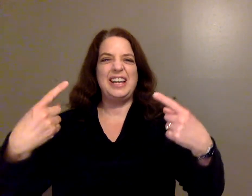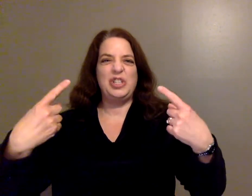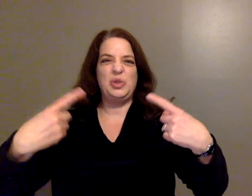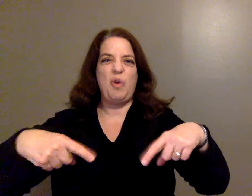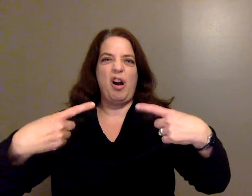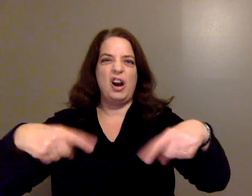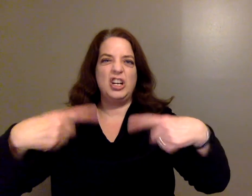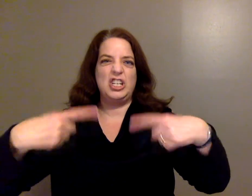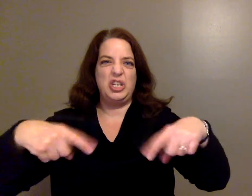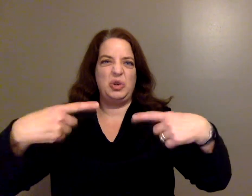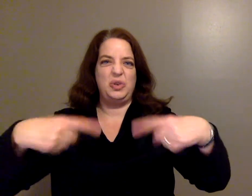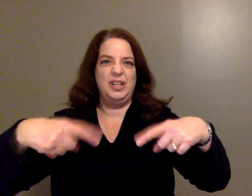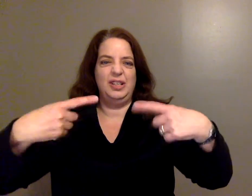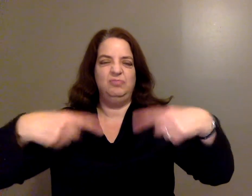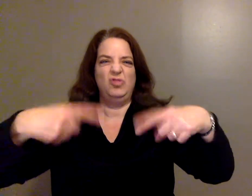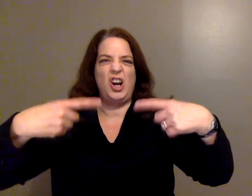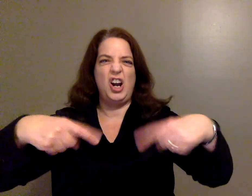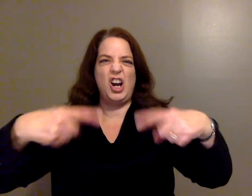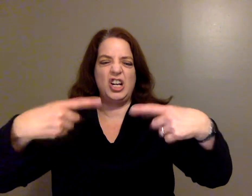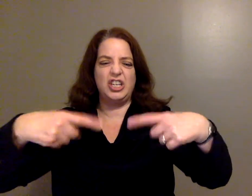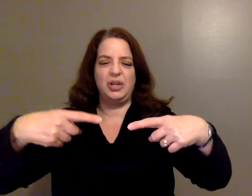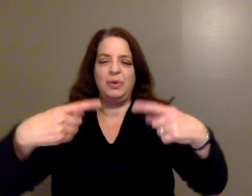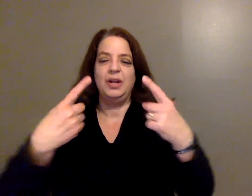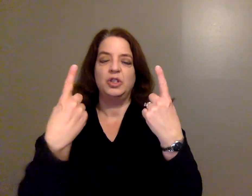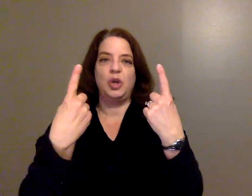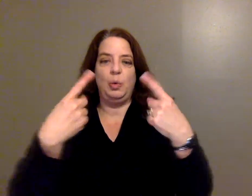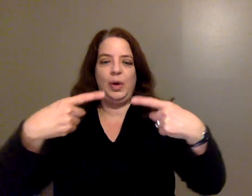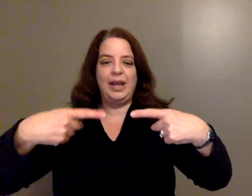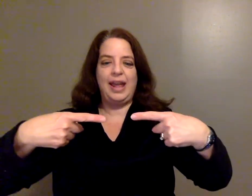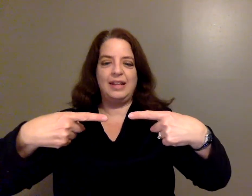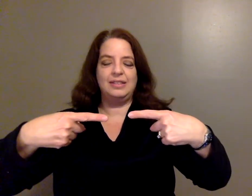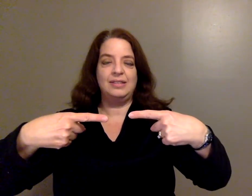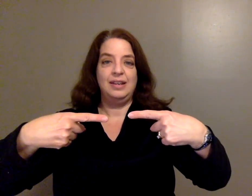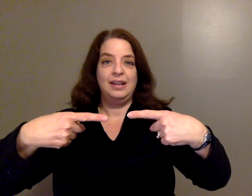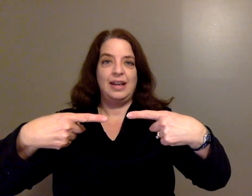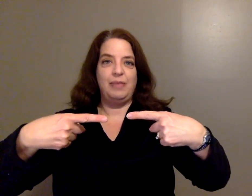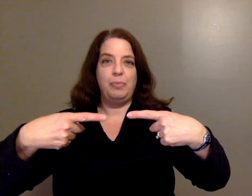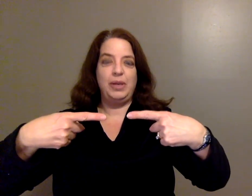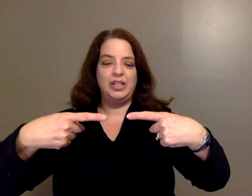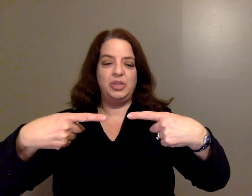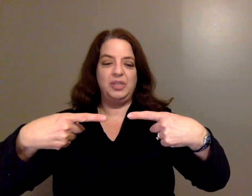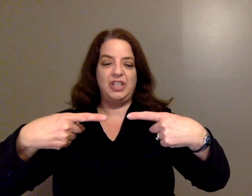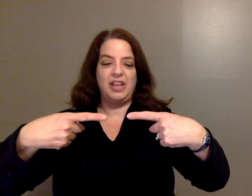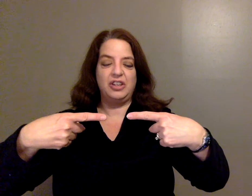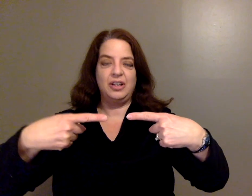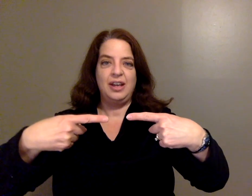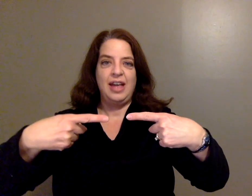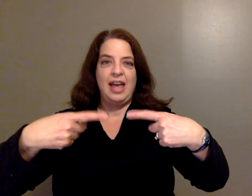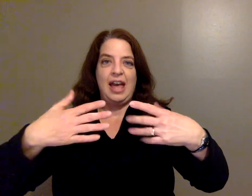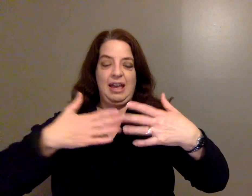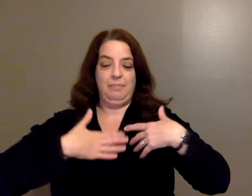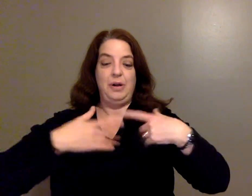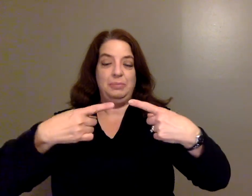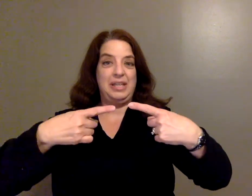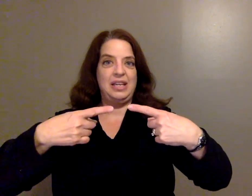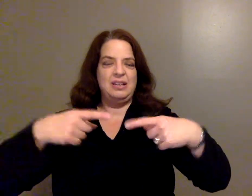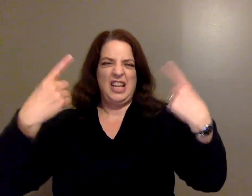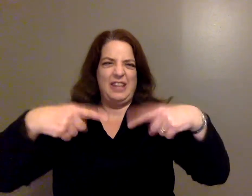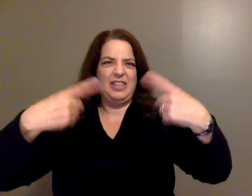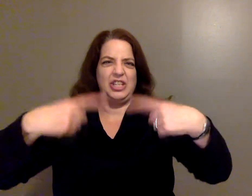to argue. Argue. So one hand's kind of pointing to each other, palms in, and then they shake